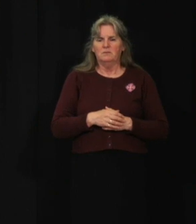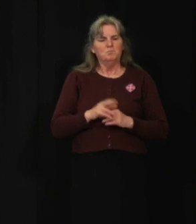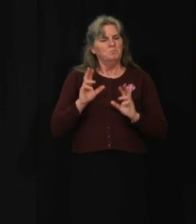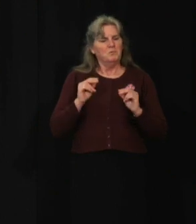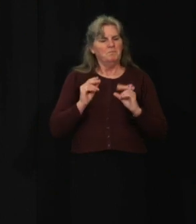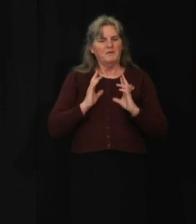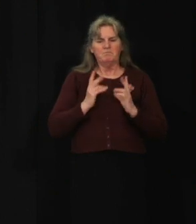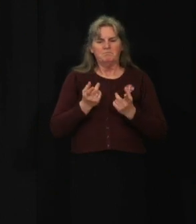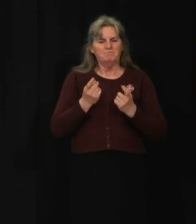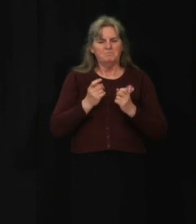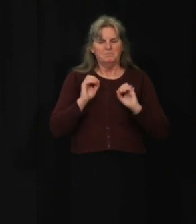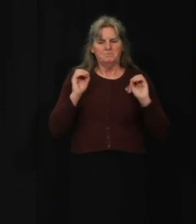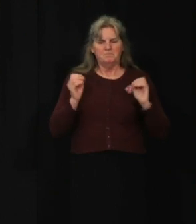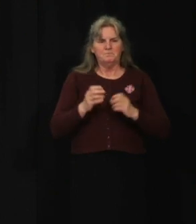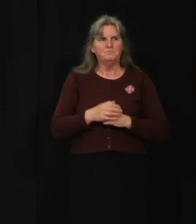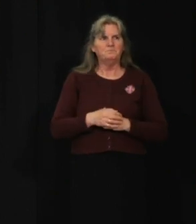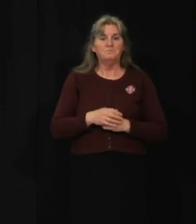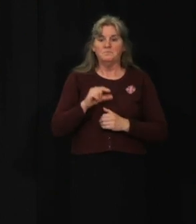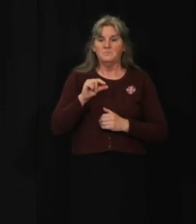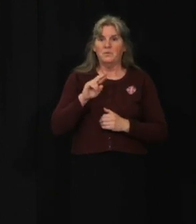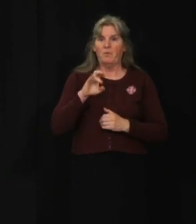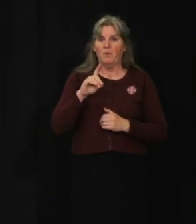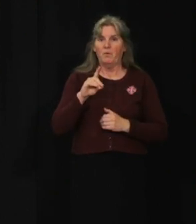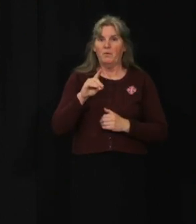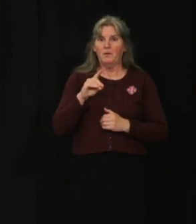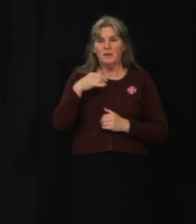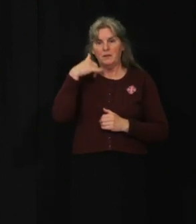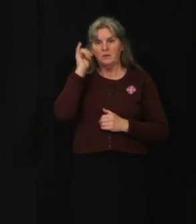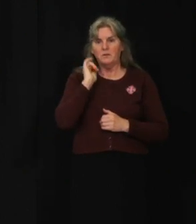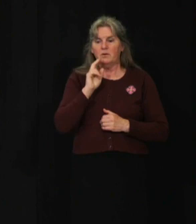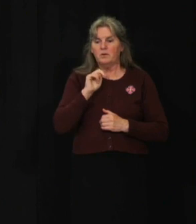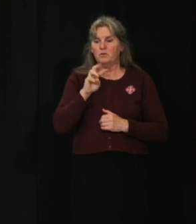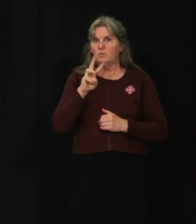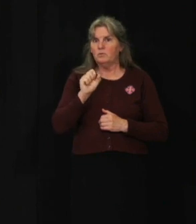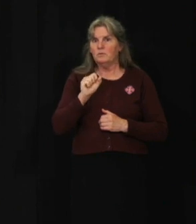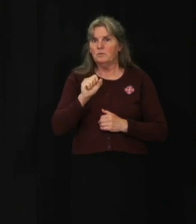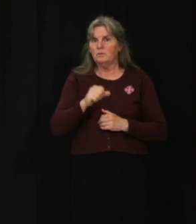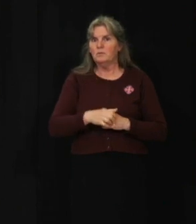No, I'm okay. Thank you. Thank you. Gord, Yukon News?